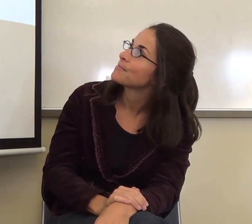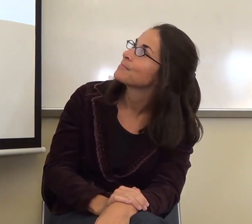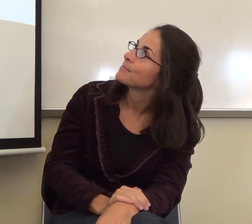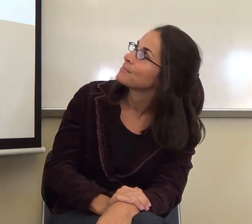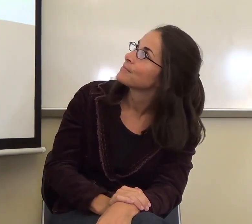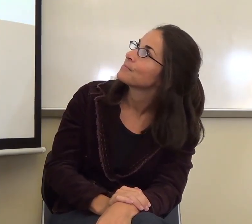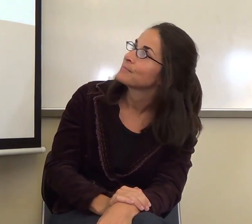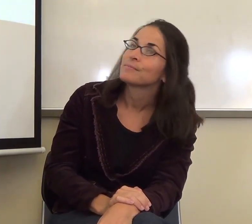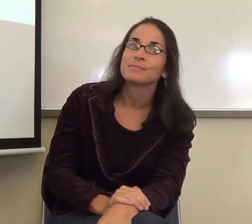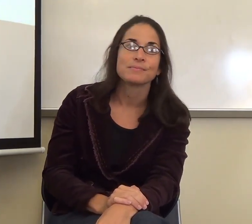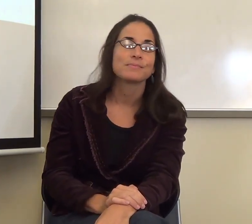right?